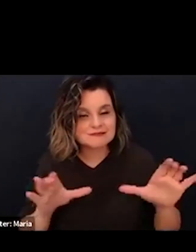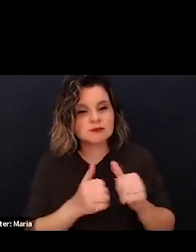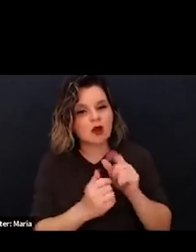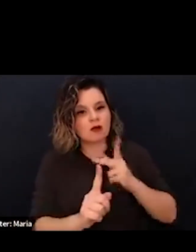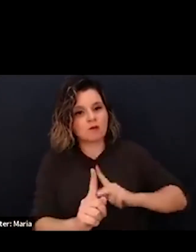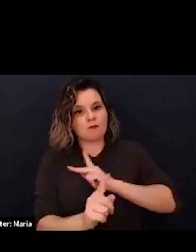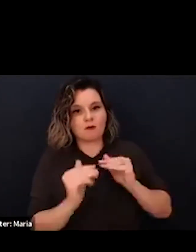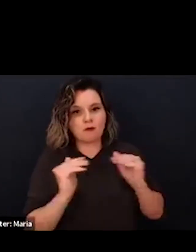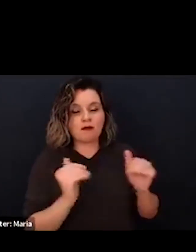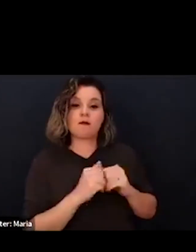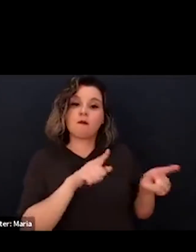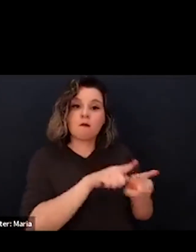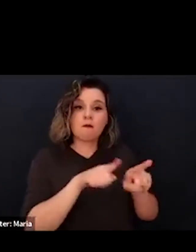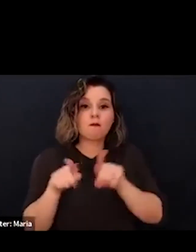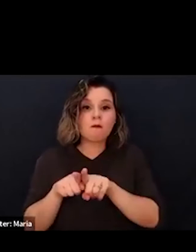level and on a